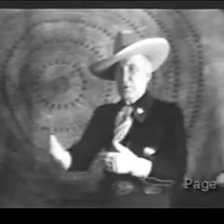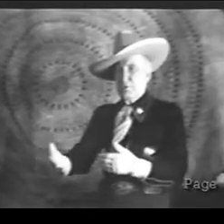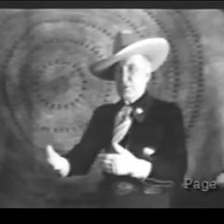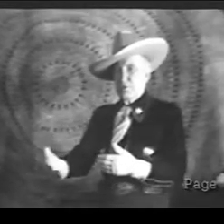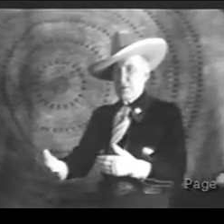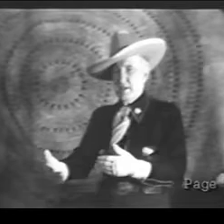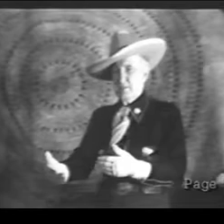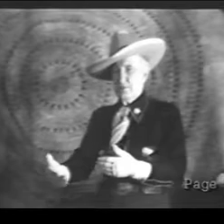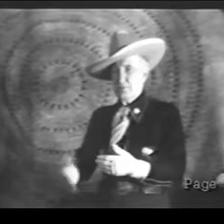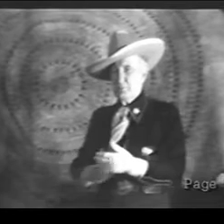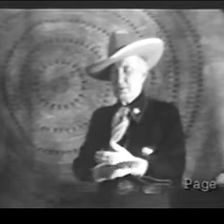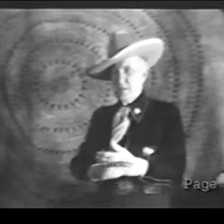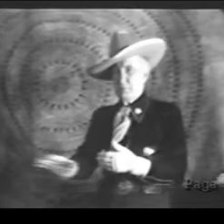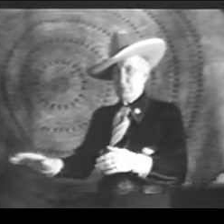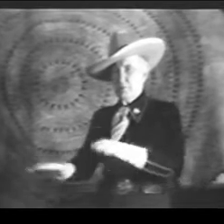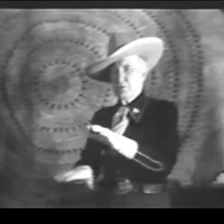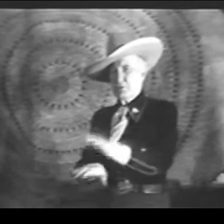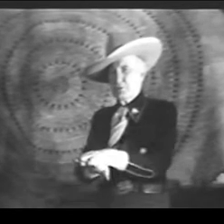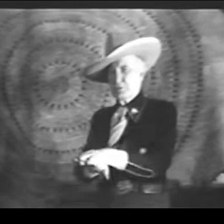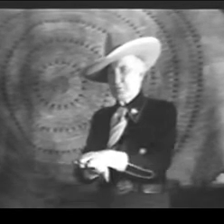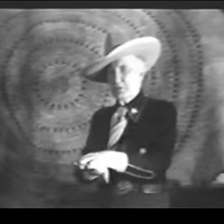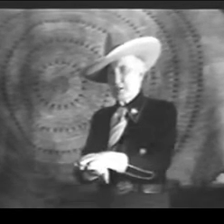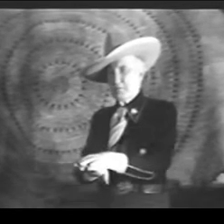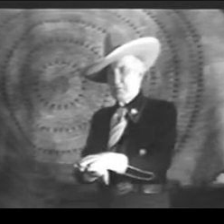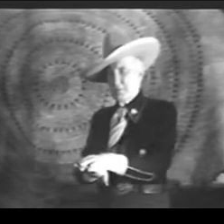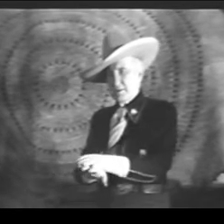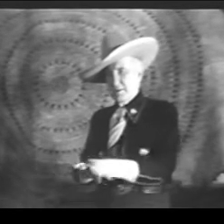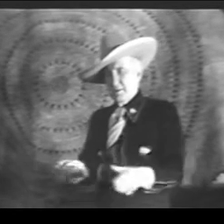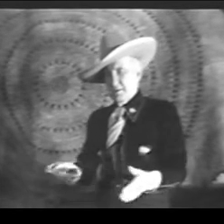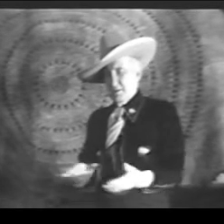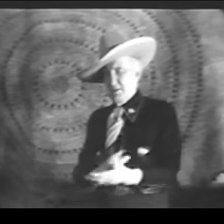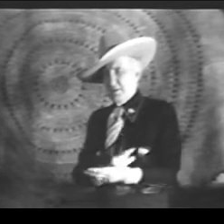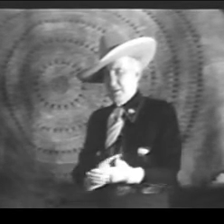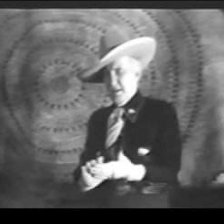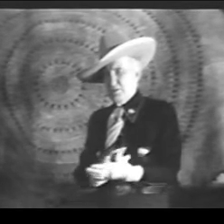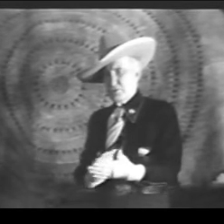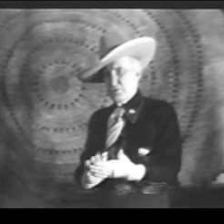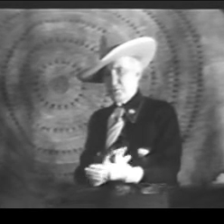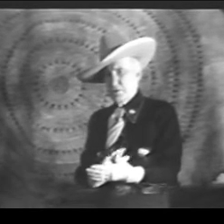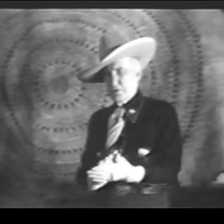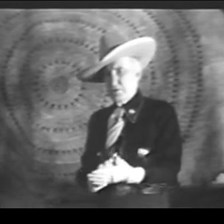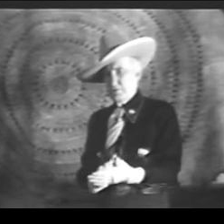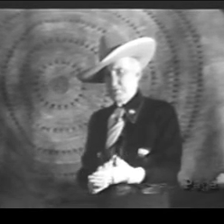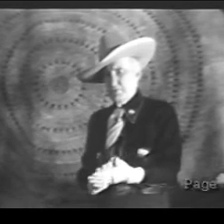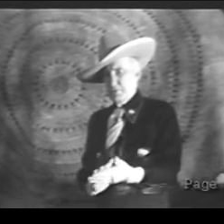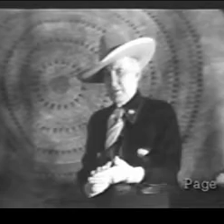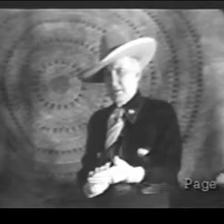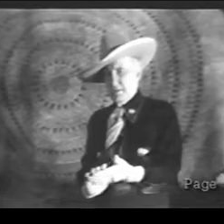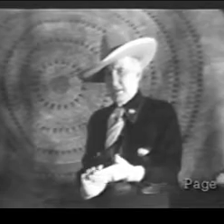over with the furry side toward them, and they slept between those robes in the wintertime. Now they could tan those robes also, take